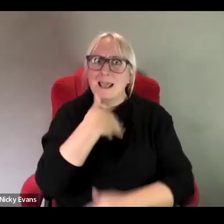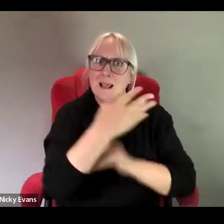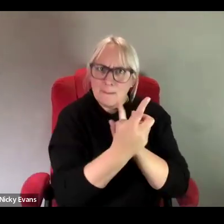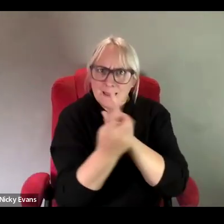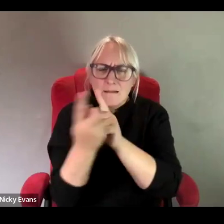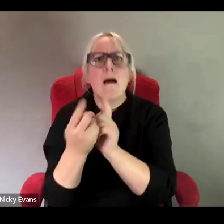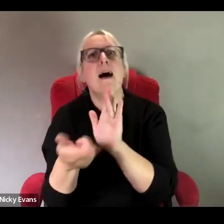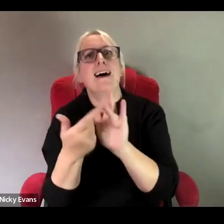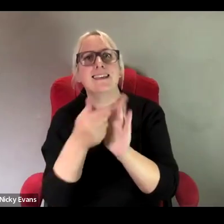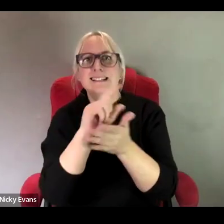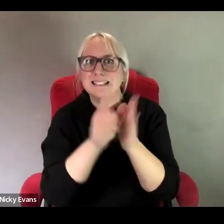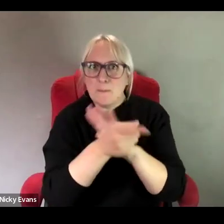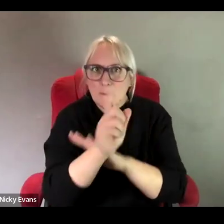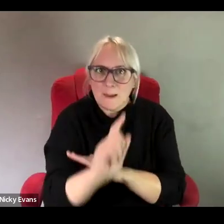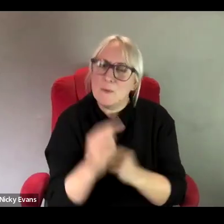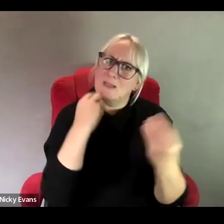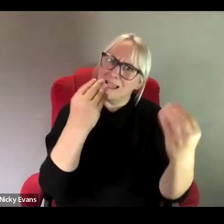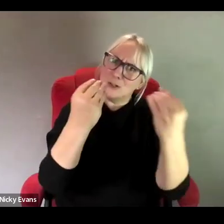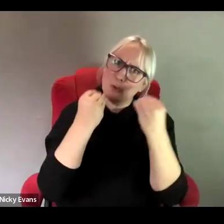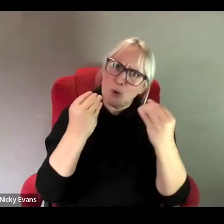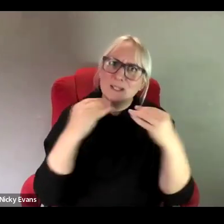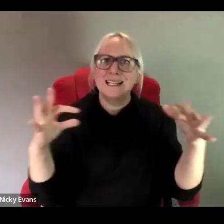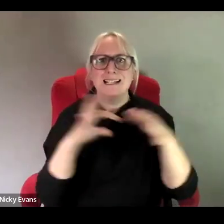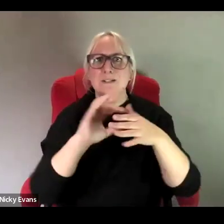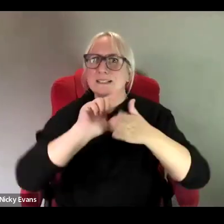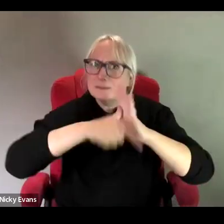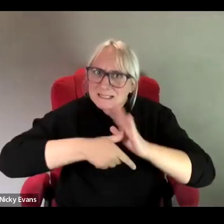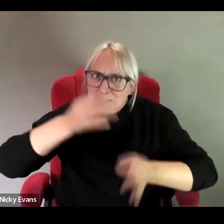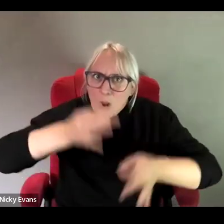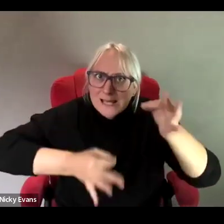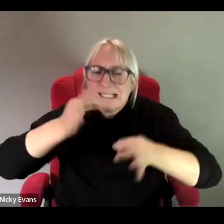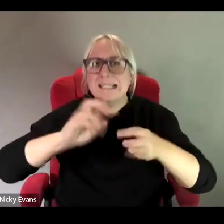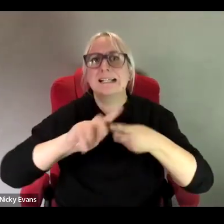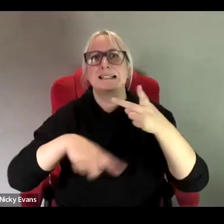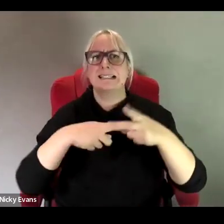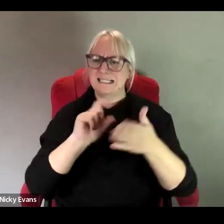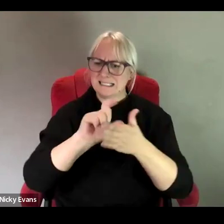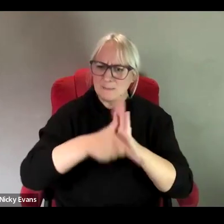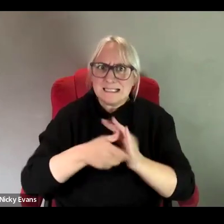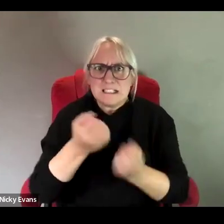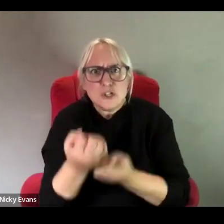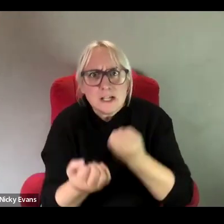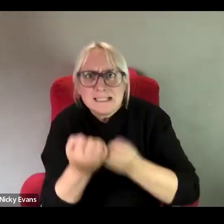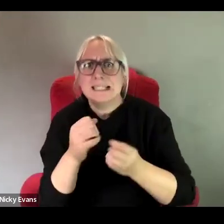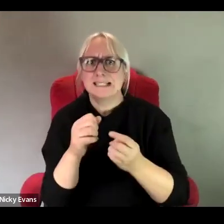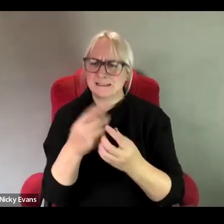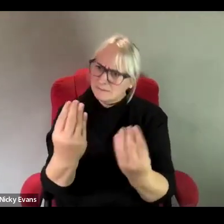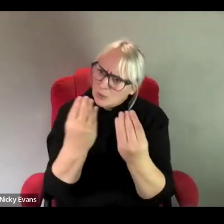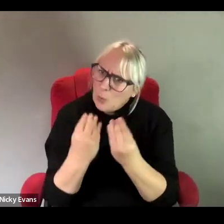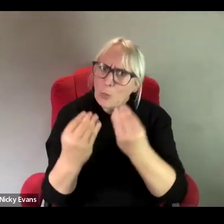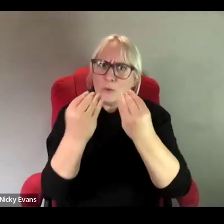people eventually who taught me about disability politics and disability justice in particular. And